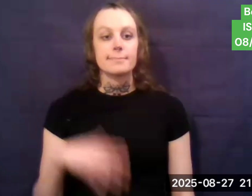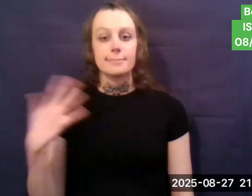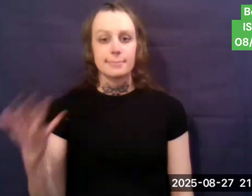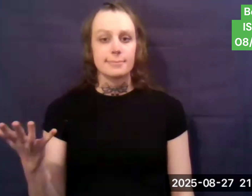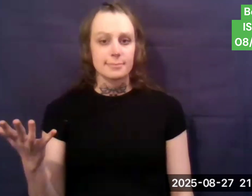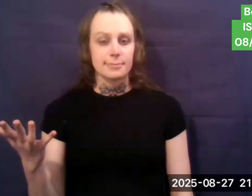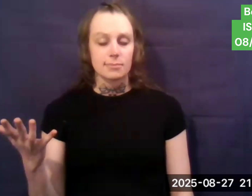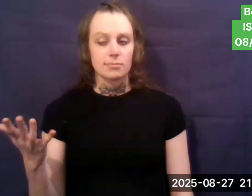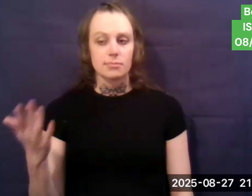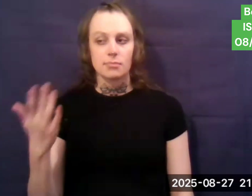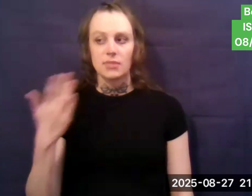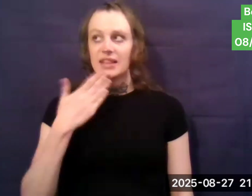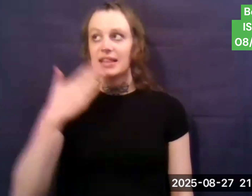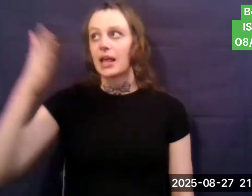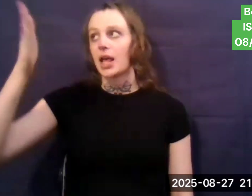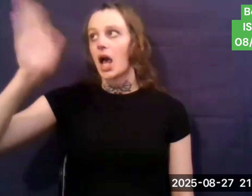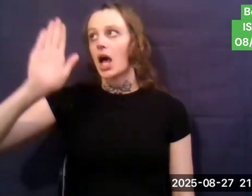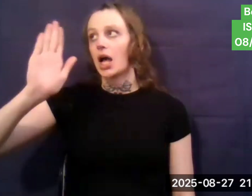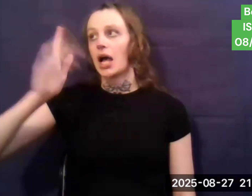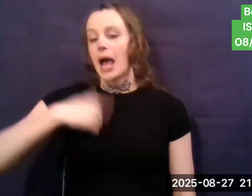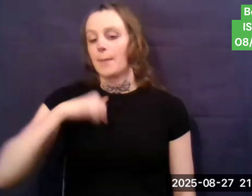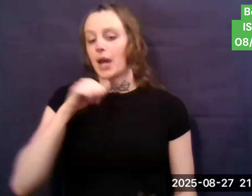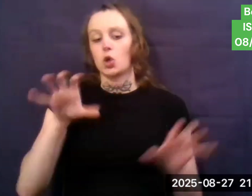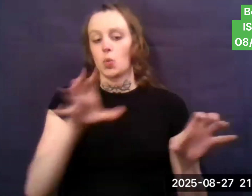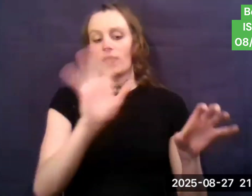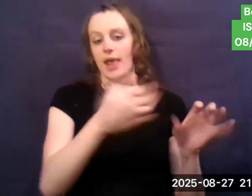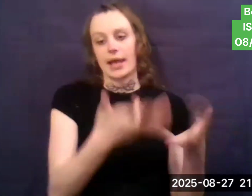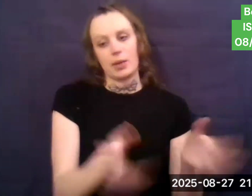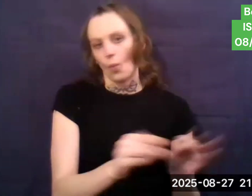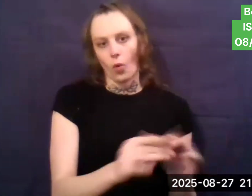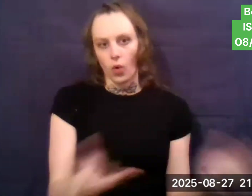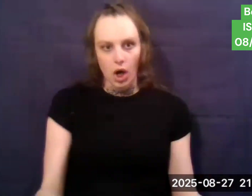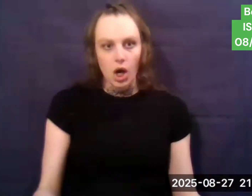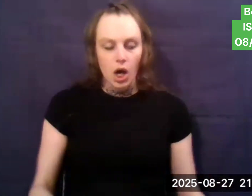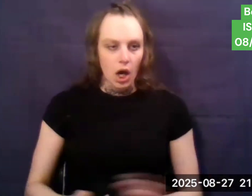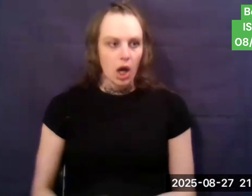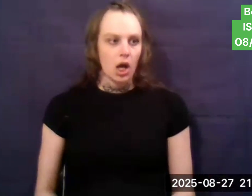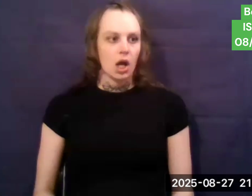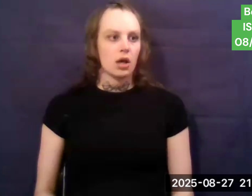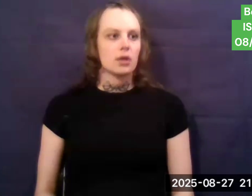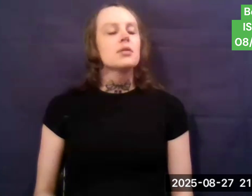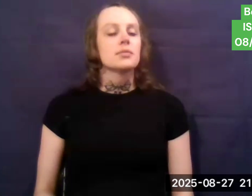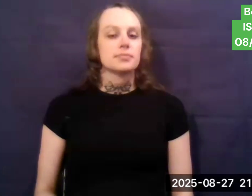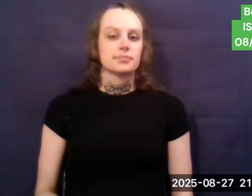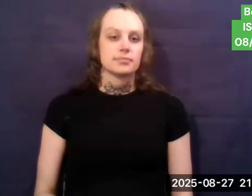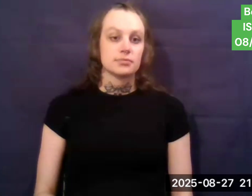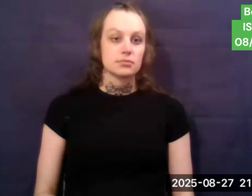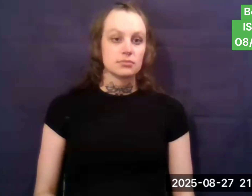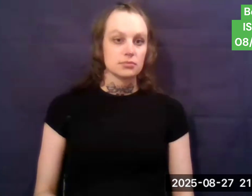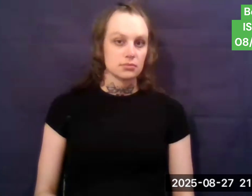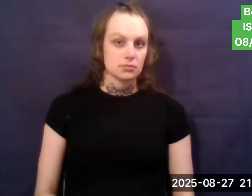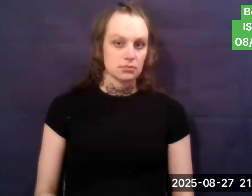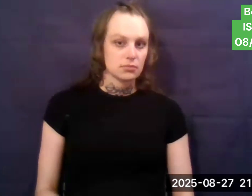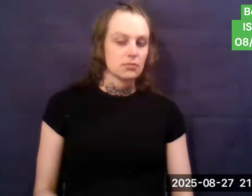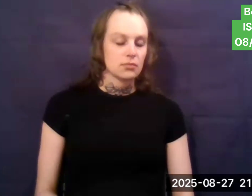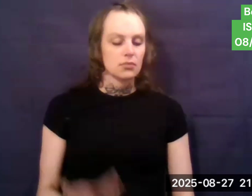God, there go I, right? It's one of those things that you only know if you